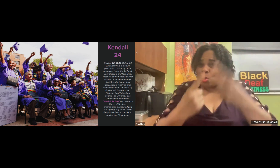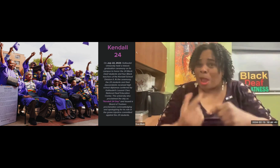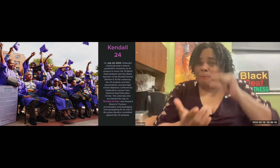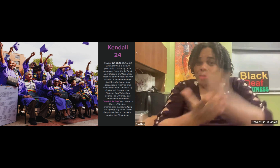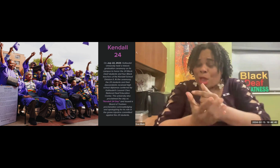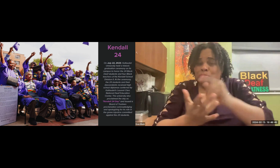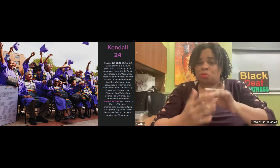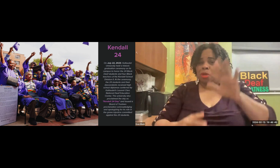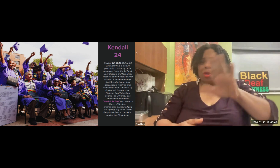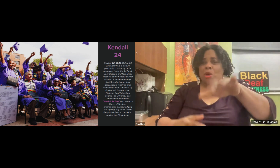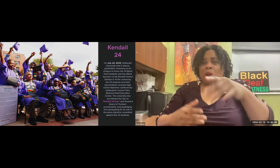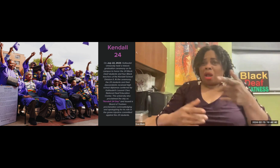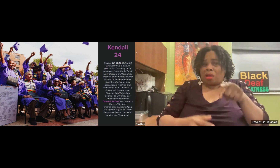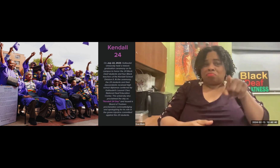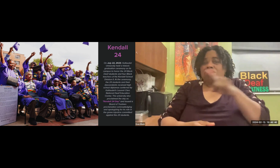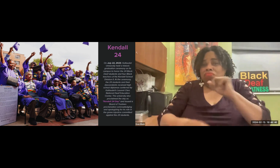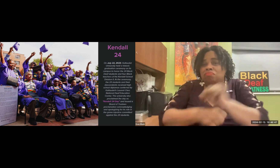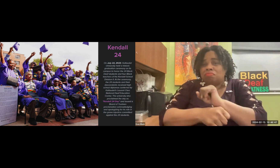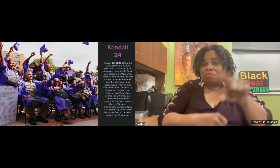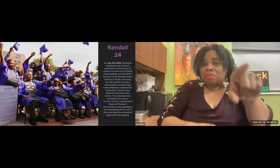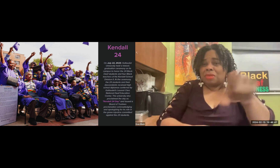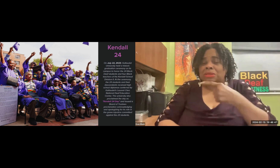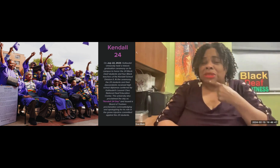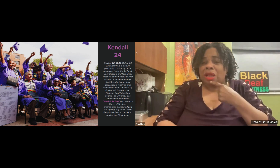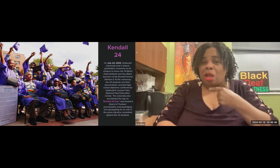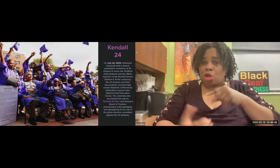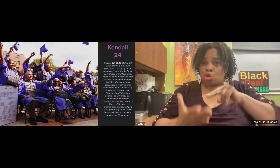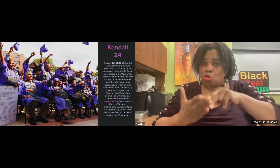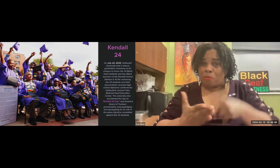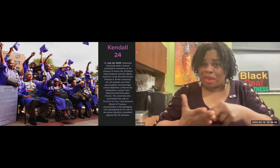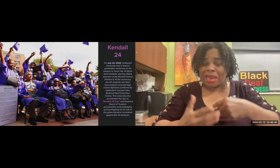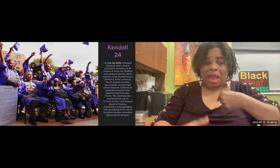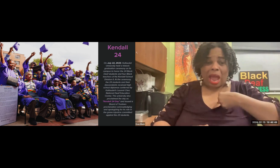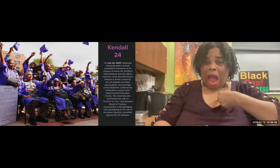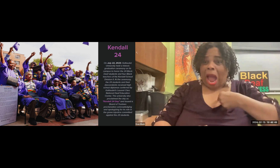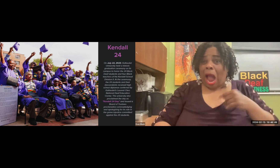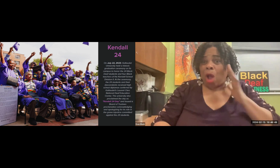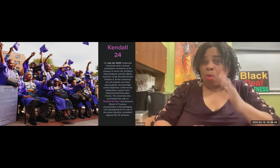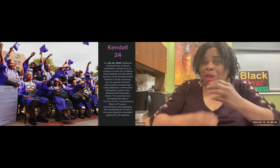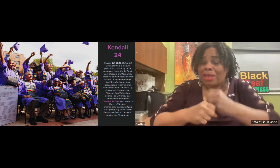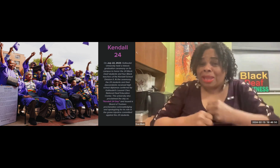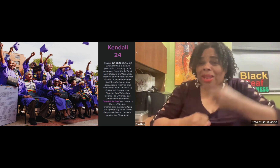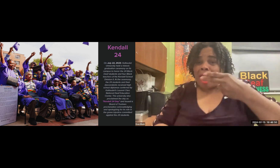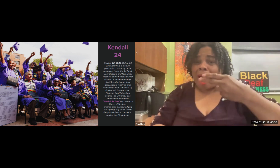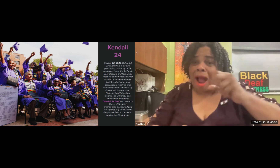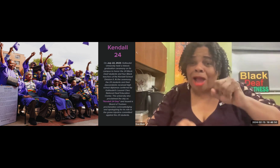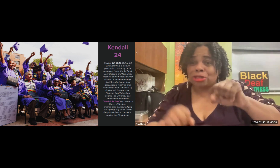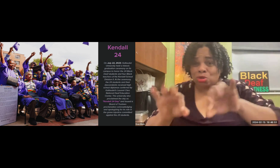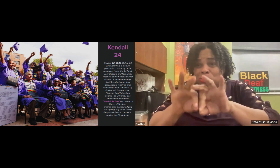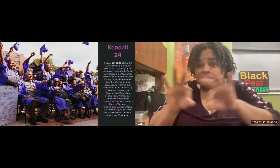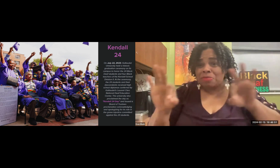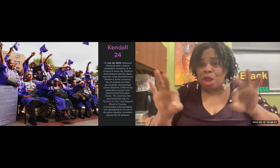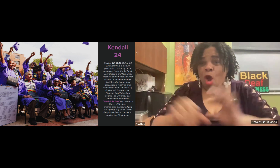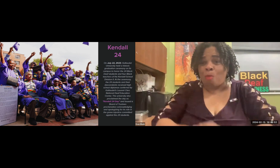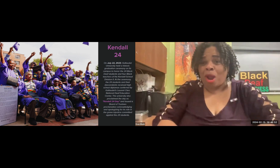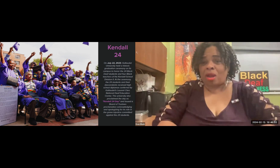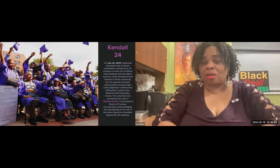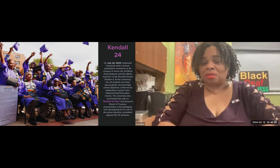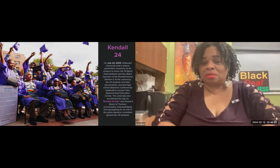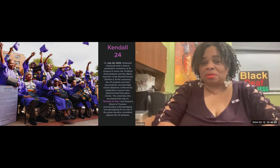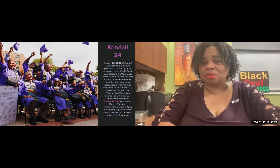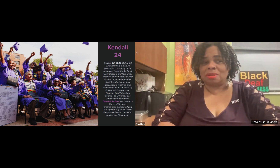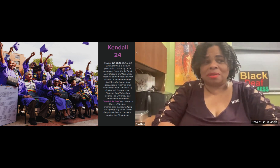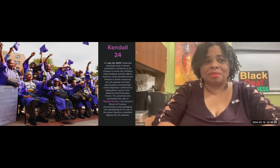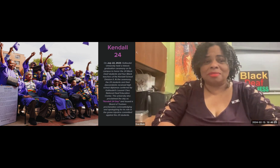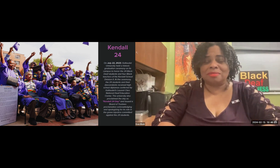proclamation that you see here before you. So we said to folks, come graduate. And they said, wait a minute, you mean I'm going to get my high